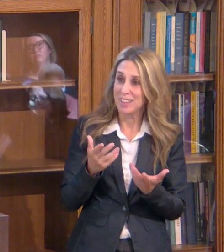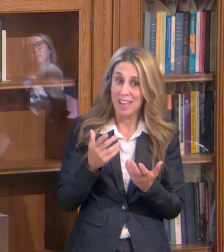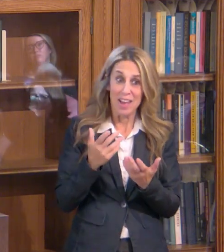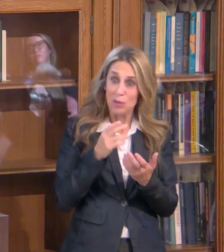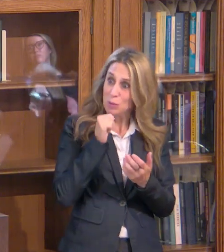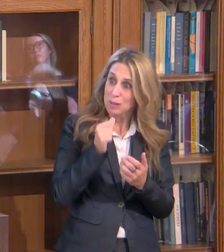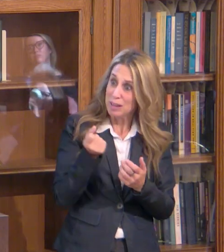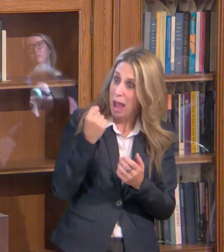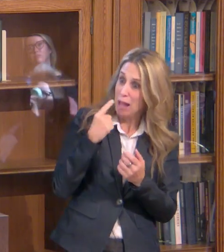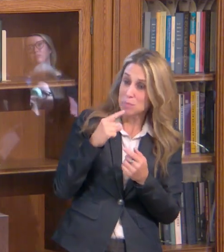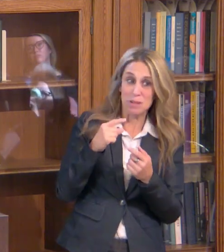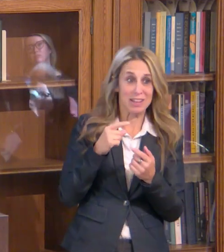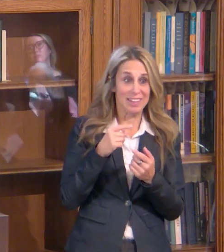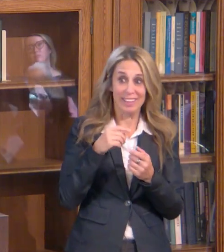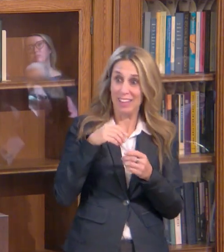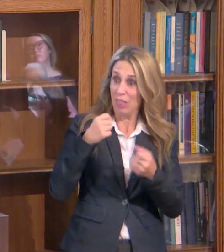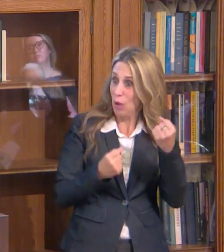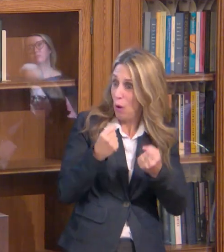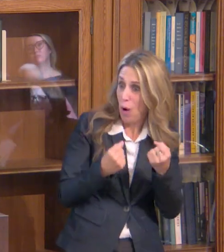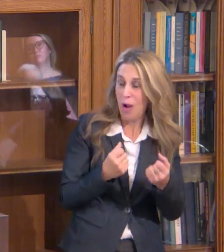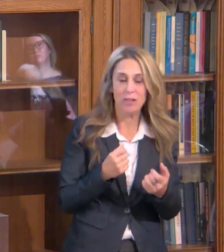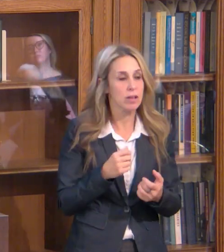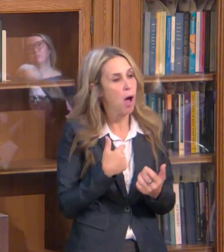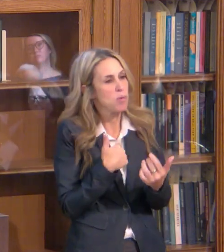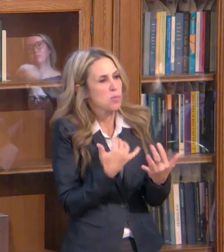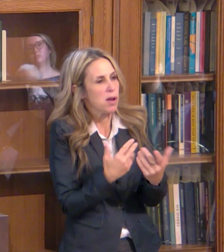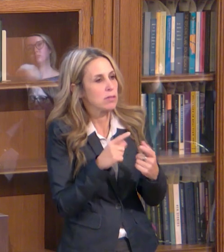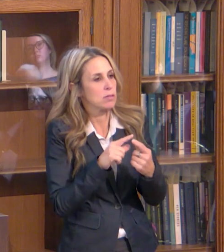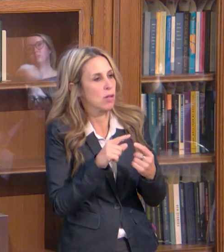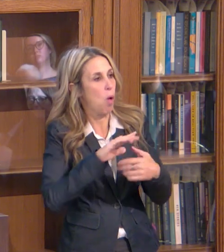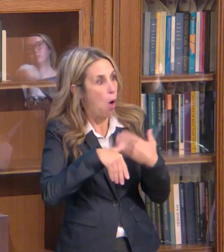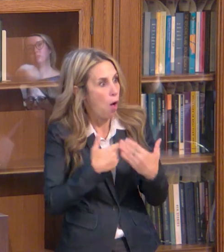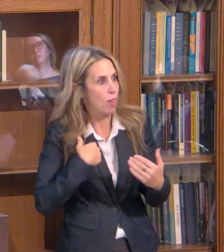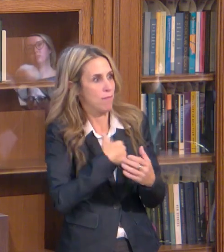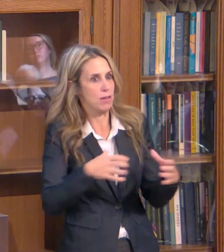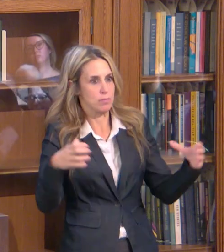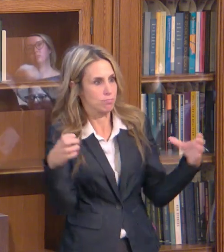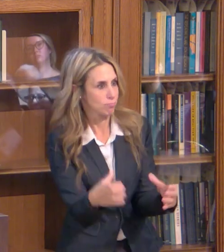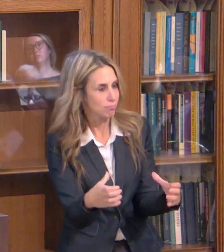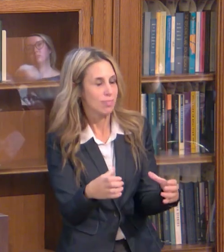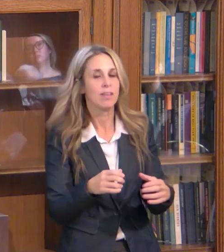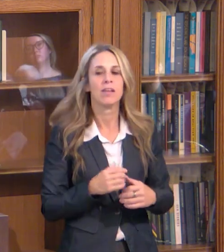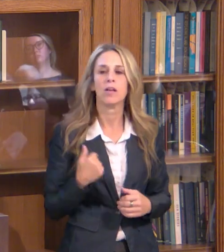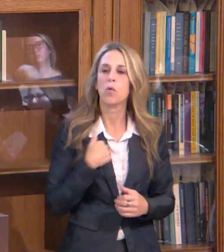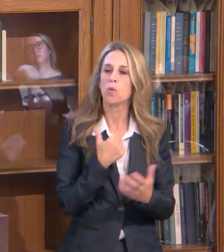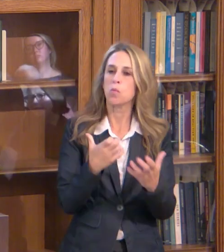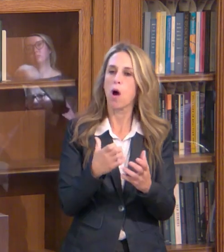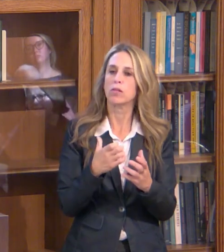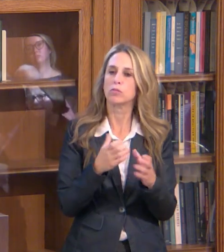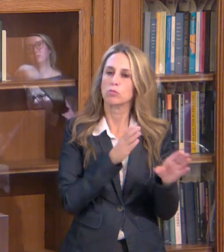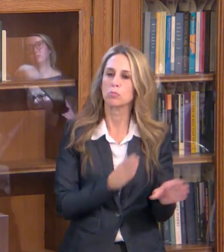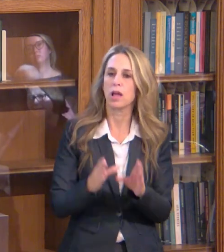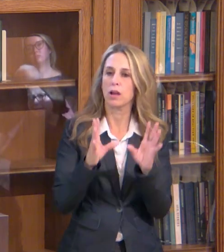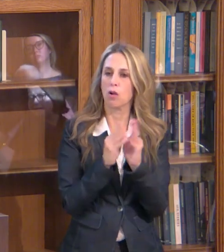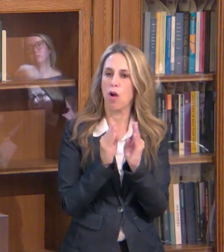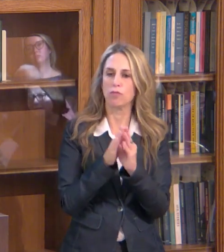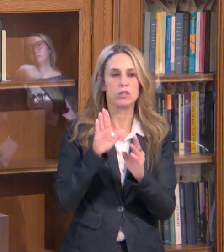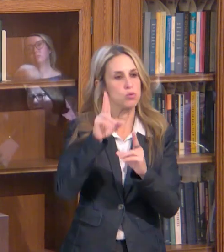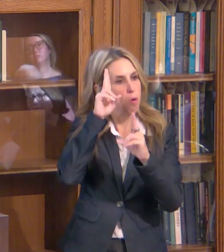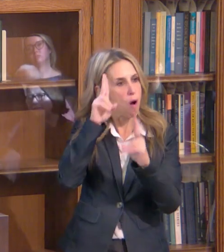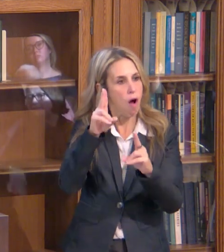driving I was waiting until we all were assemble and what we wanted was we wanted to plan a conference in his